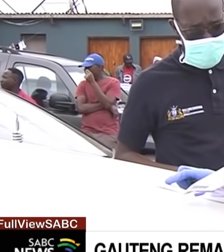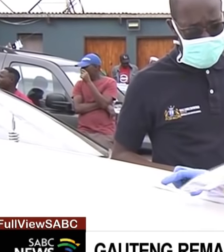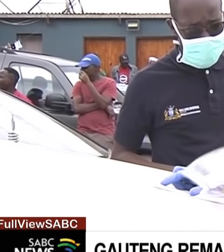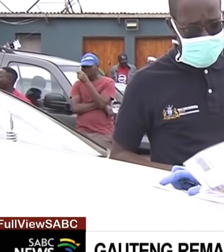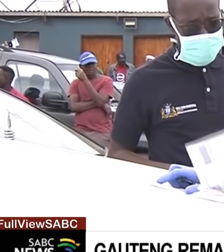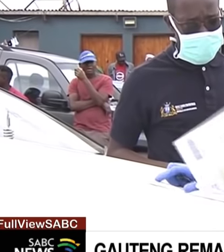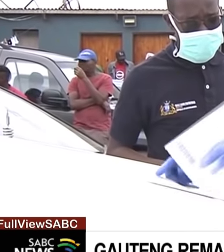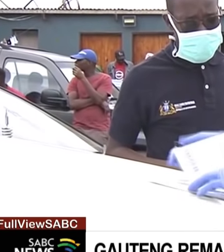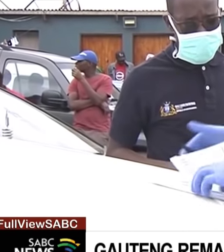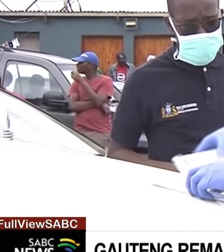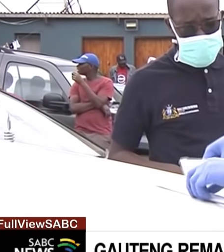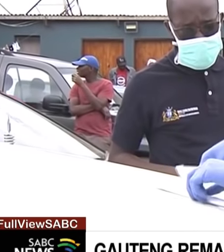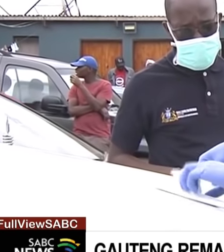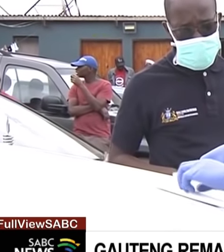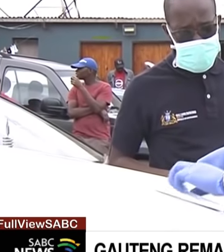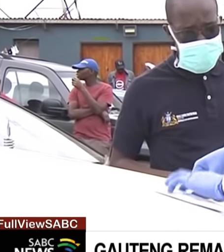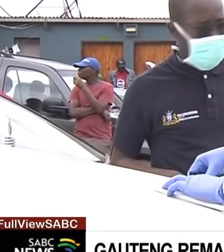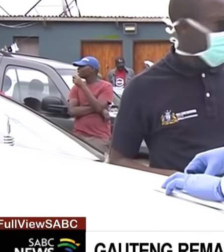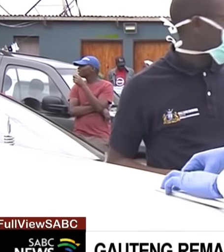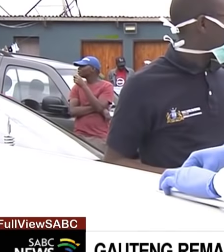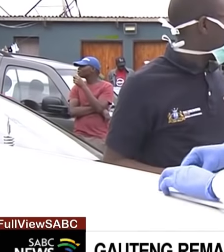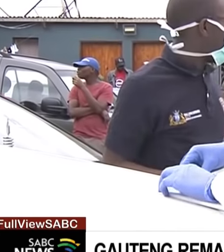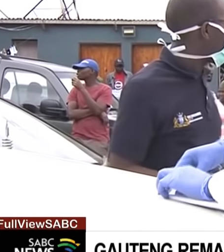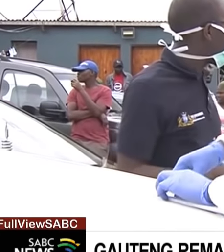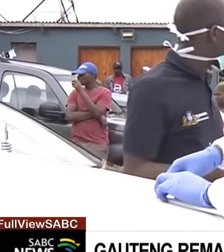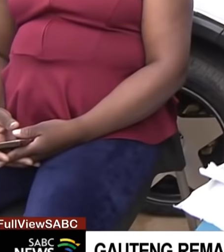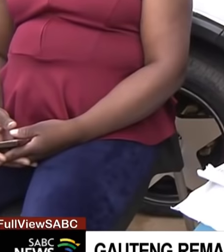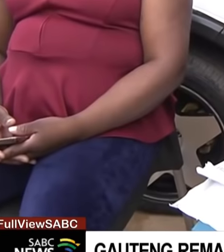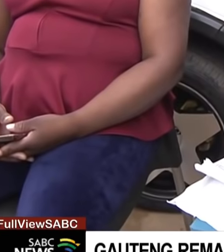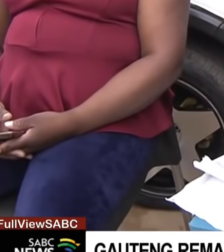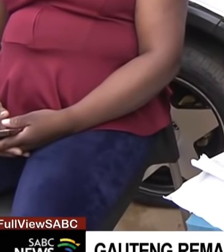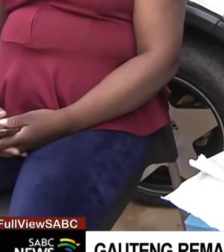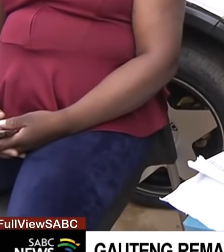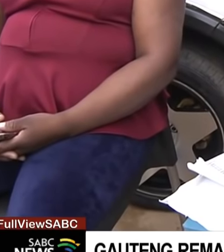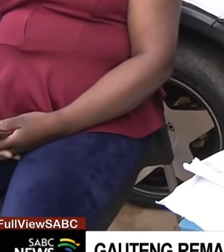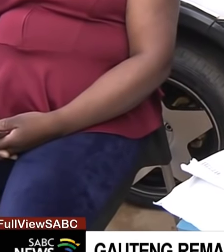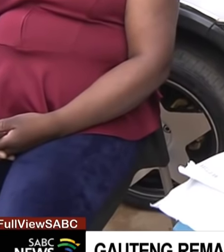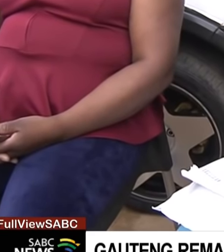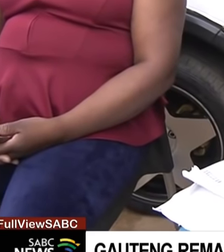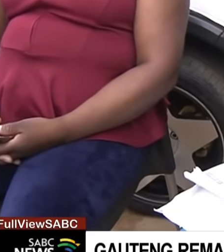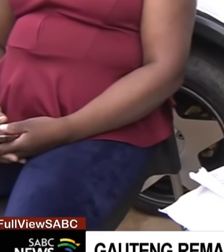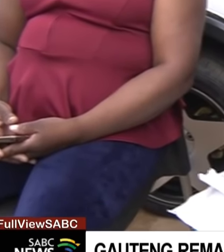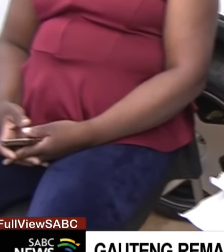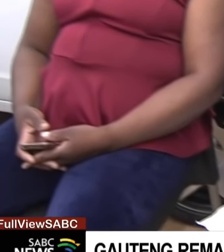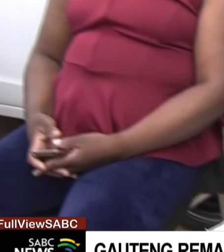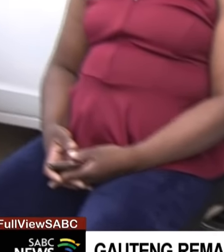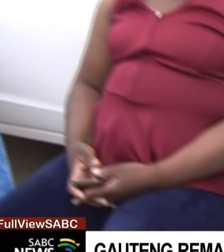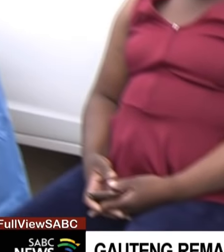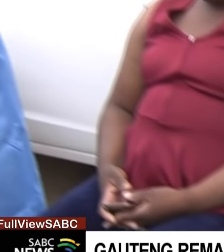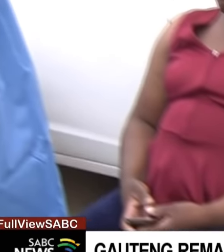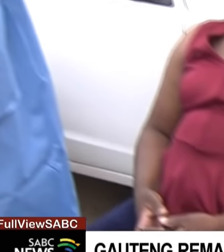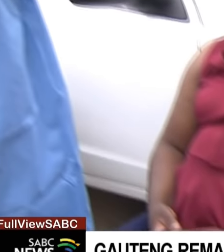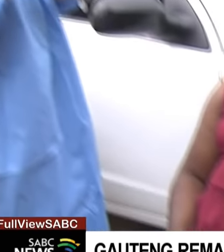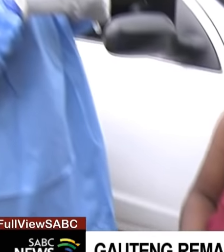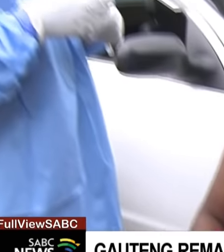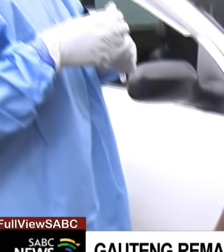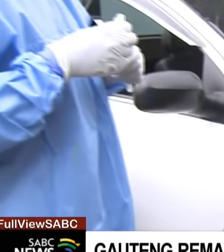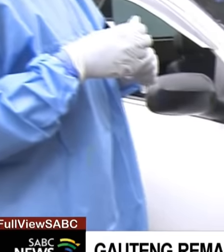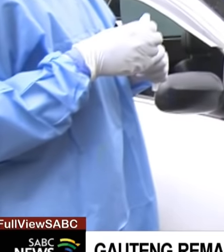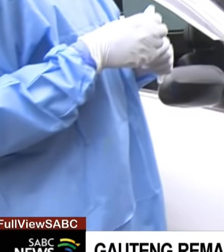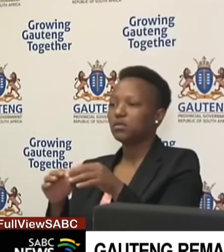country, with 782 infections. The Premier has urged residents to continue complying